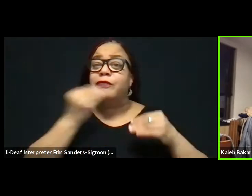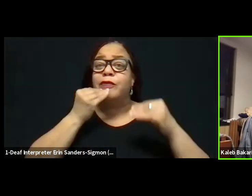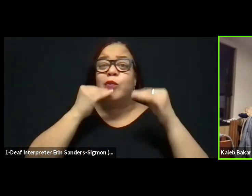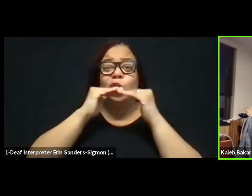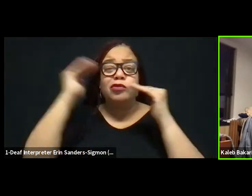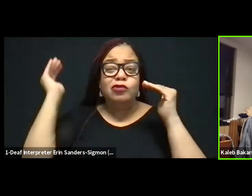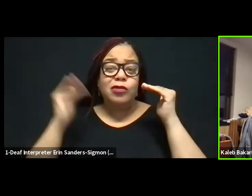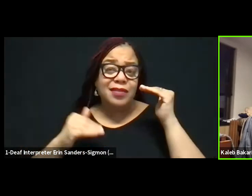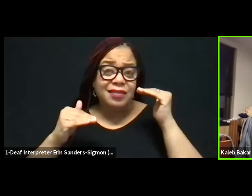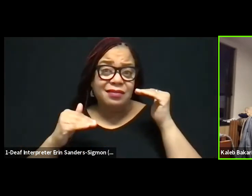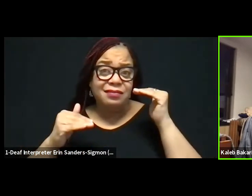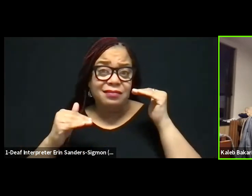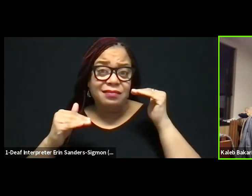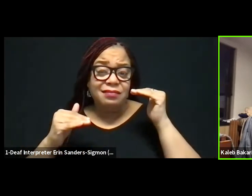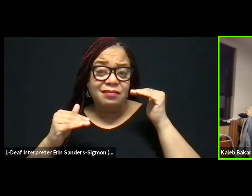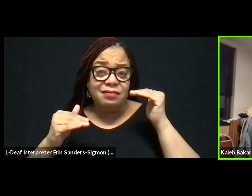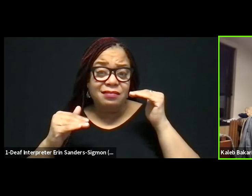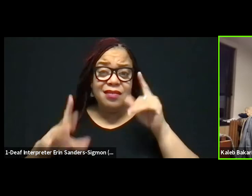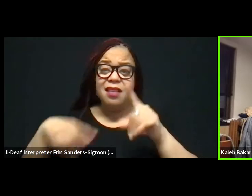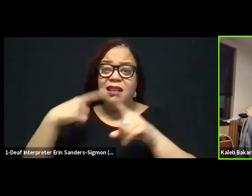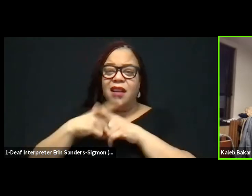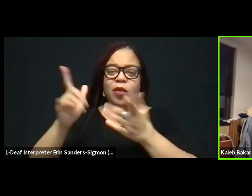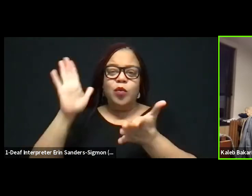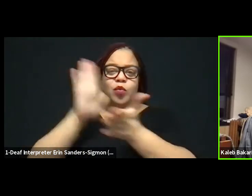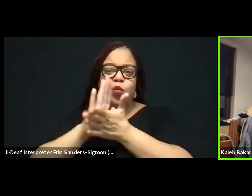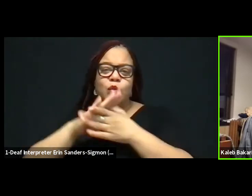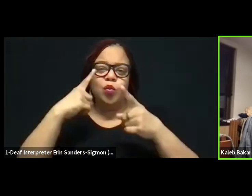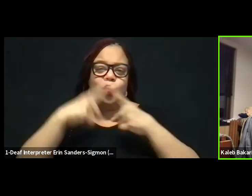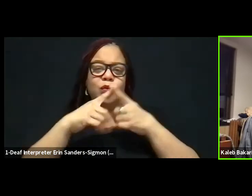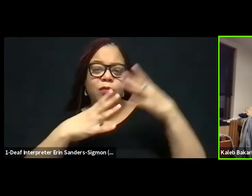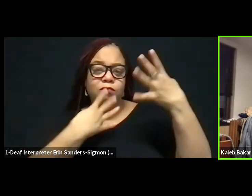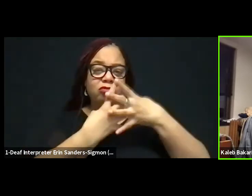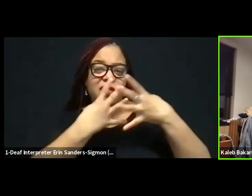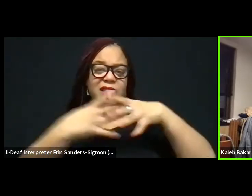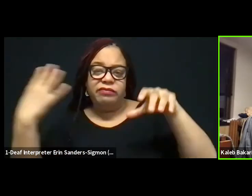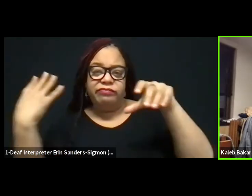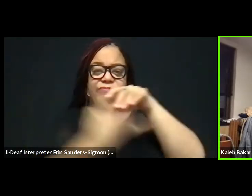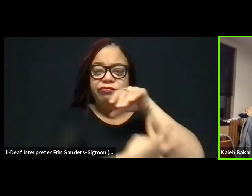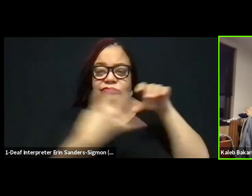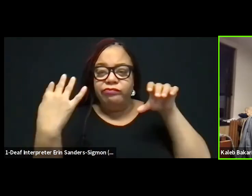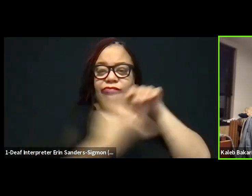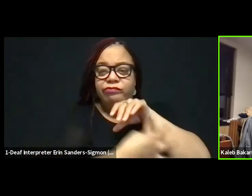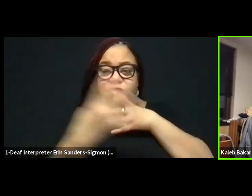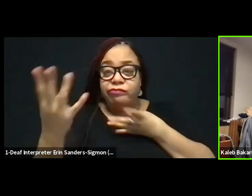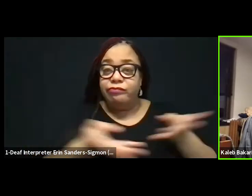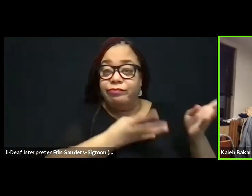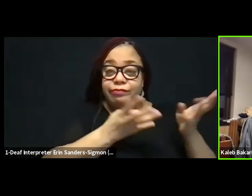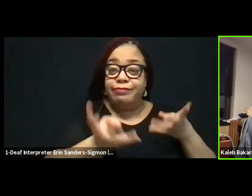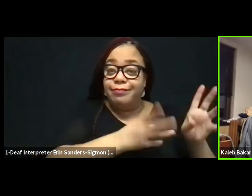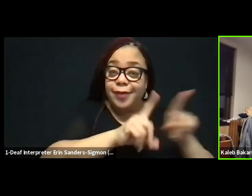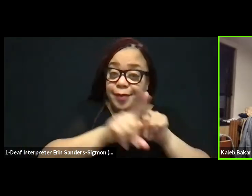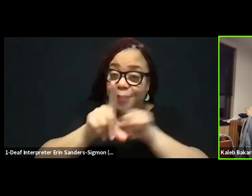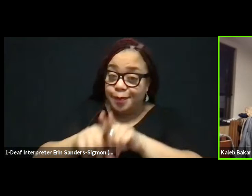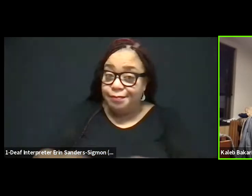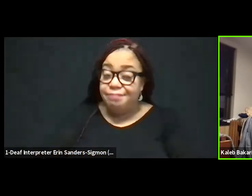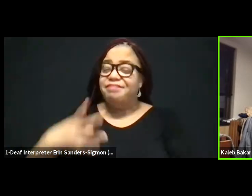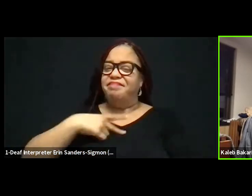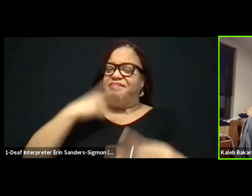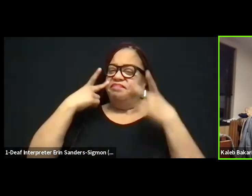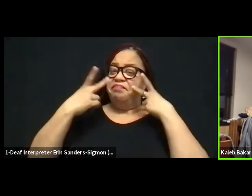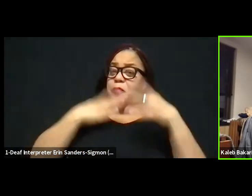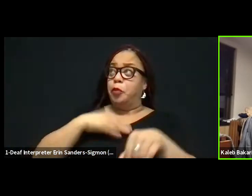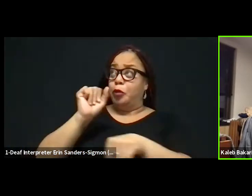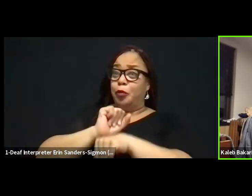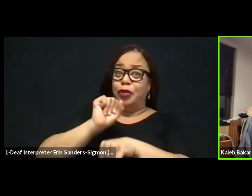I see my work in as really a way of just trying to feed and